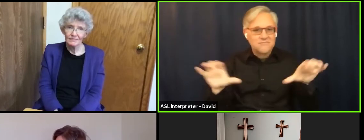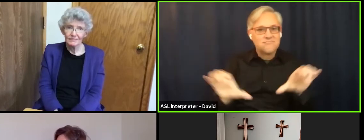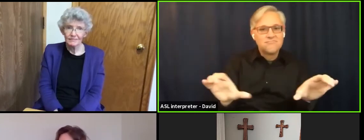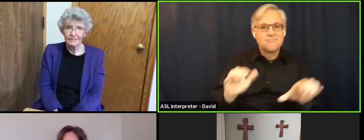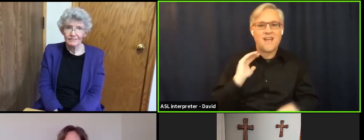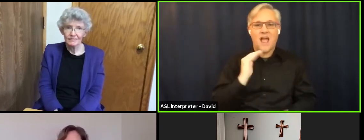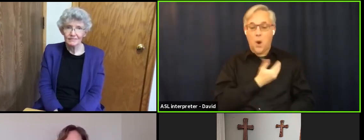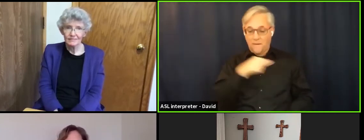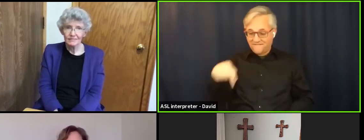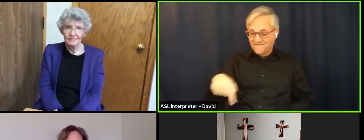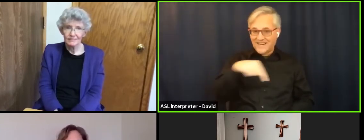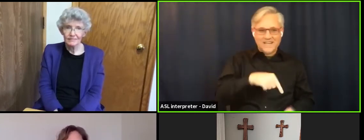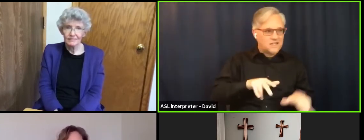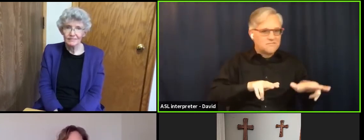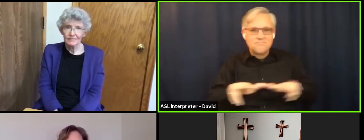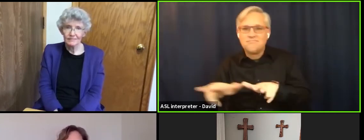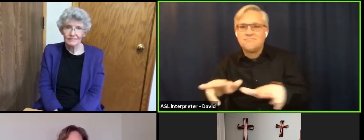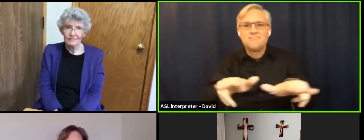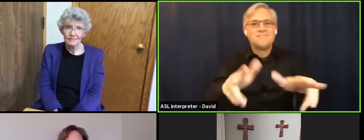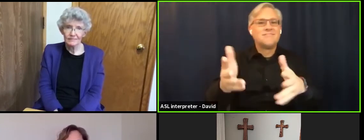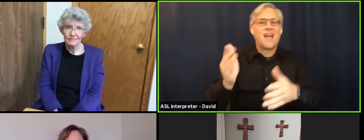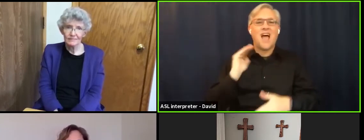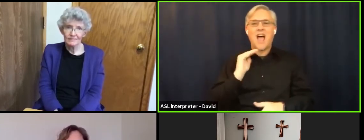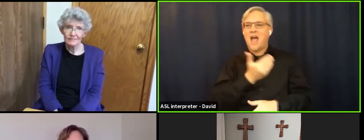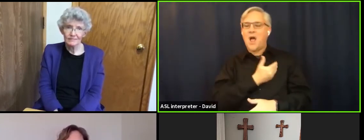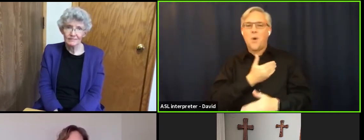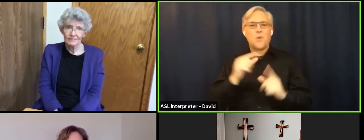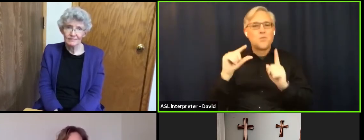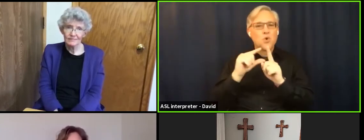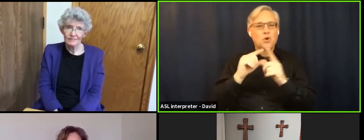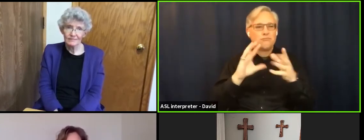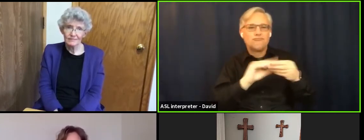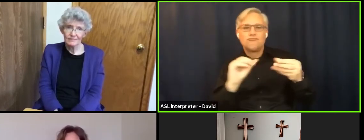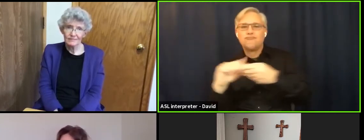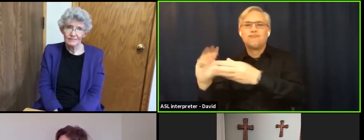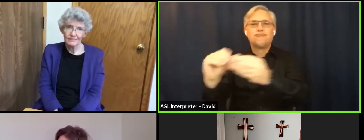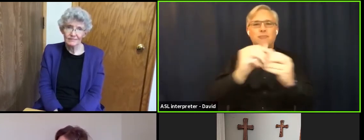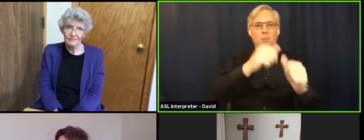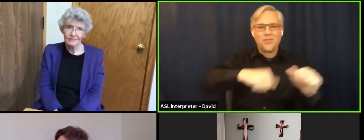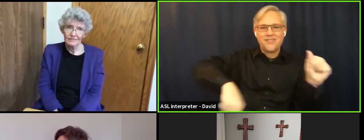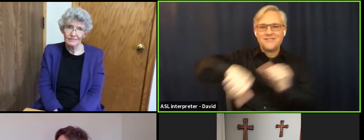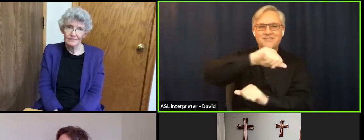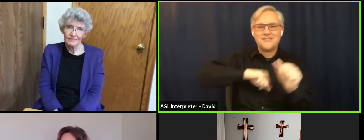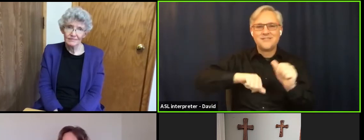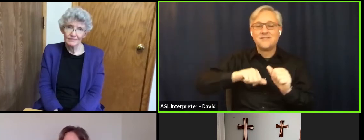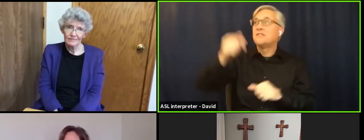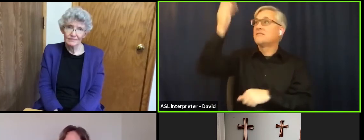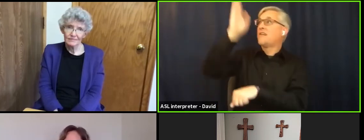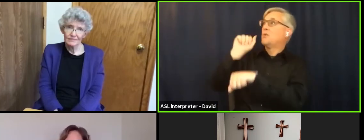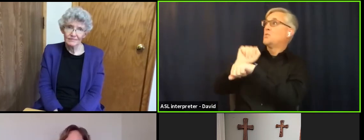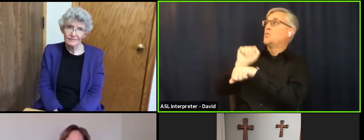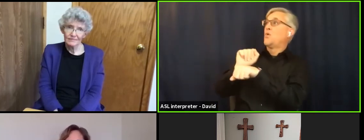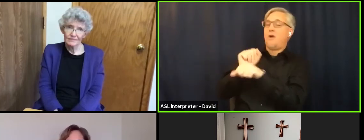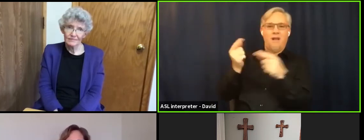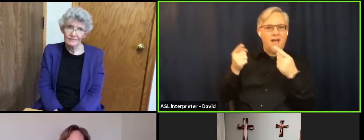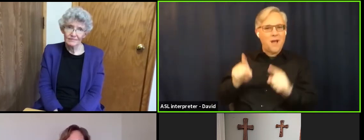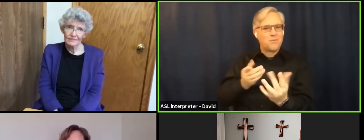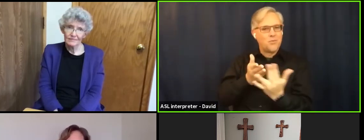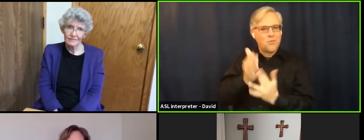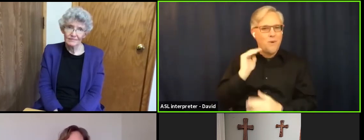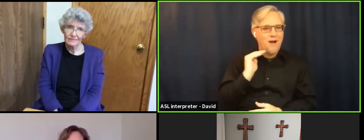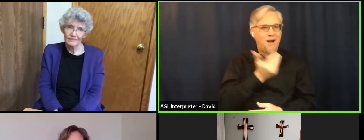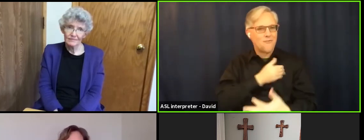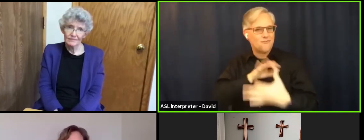another. God's work is done through our relationships with one another, and when we put